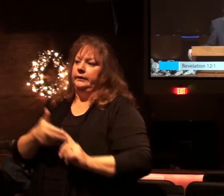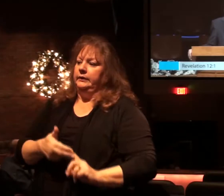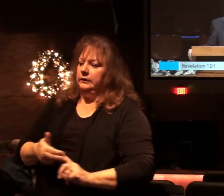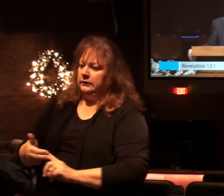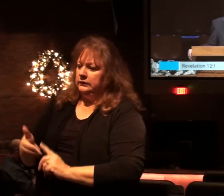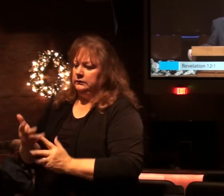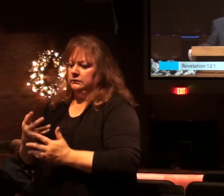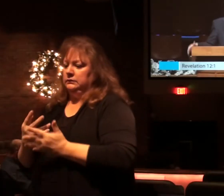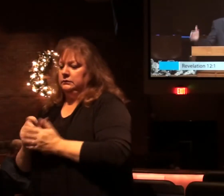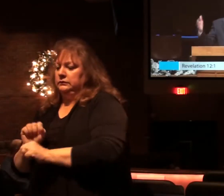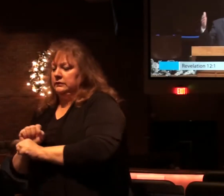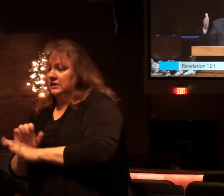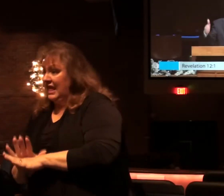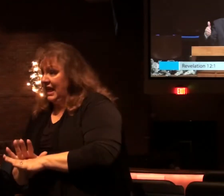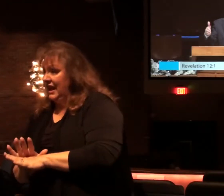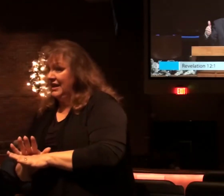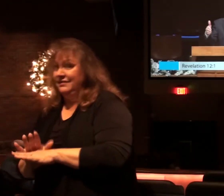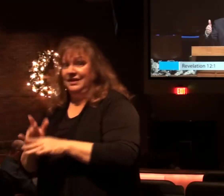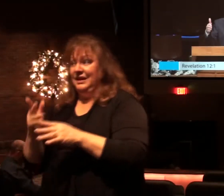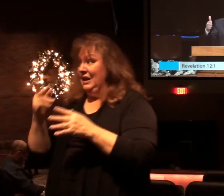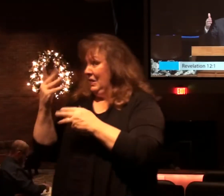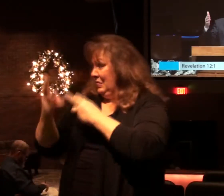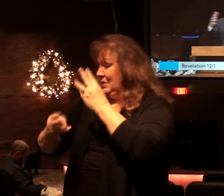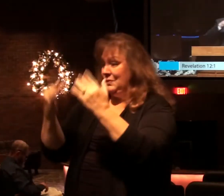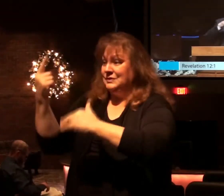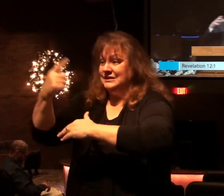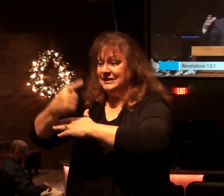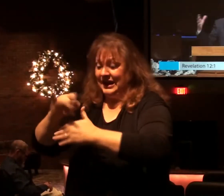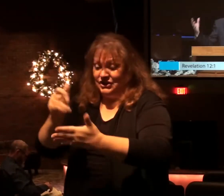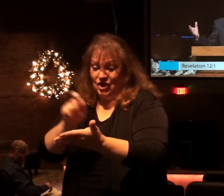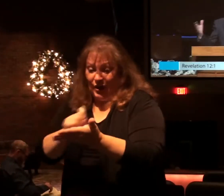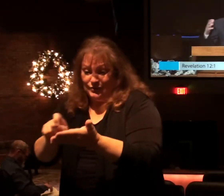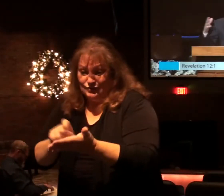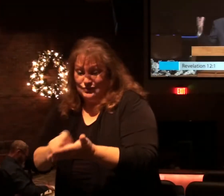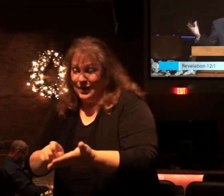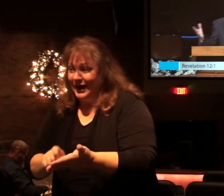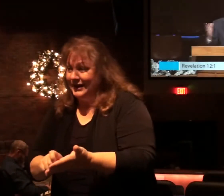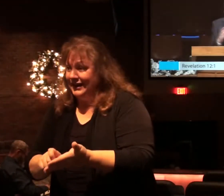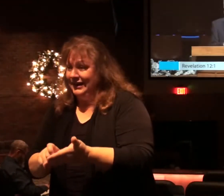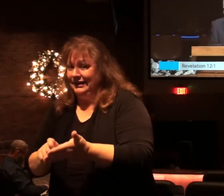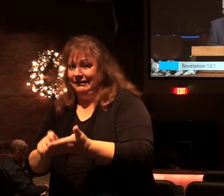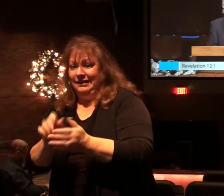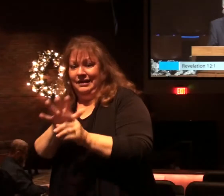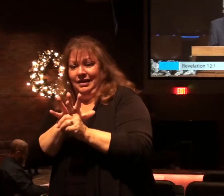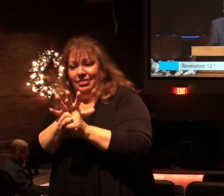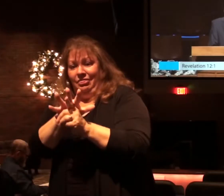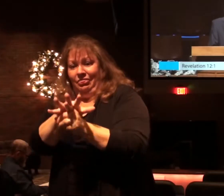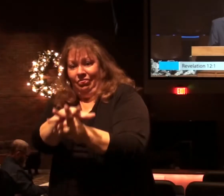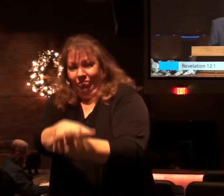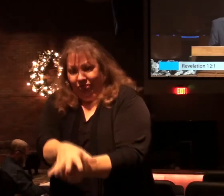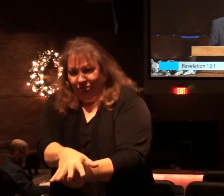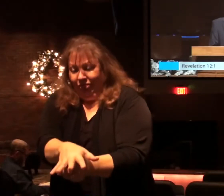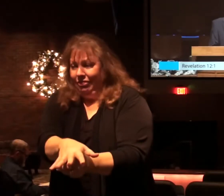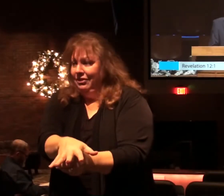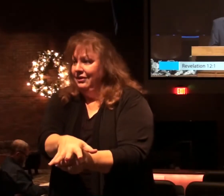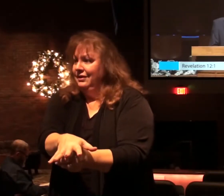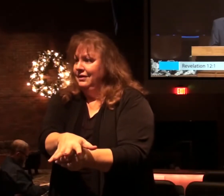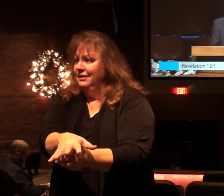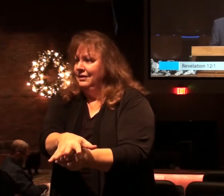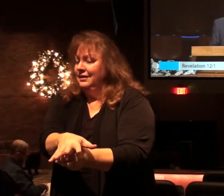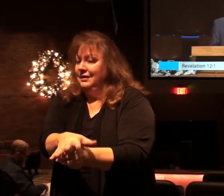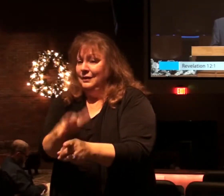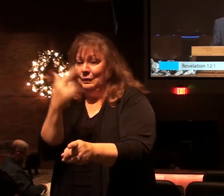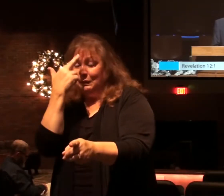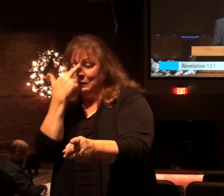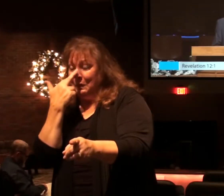the Babylonians. Even now, as John writes, that they were under the power of